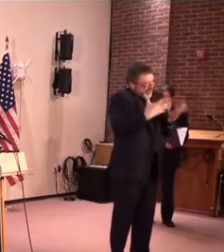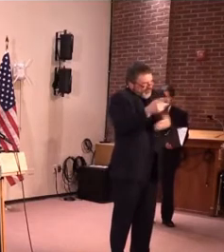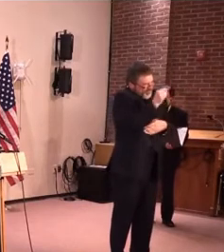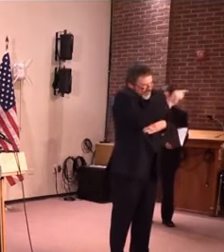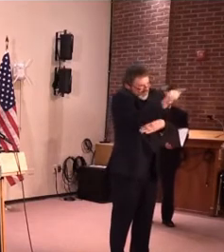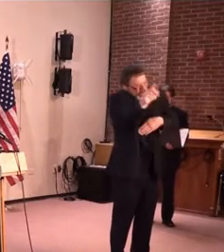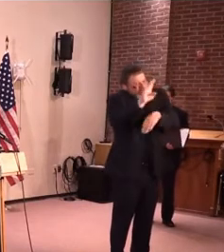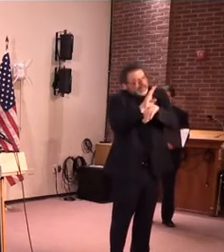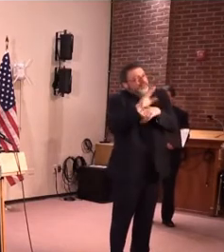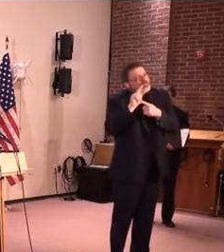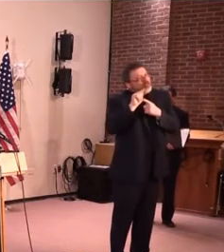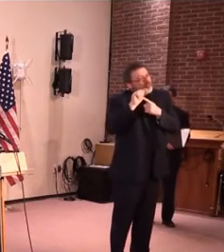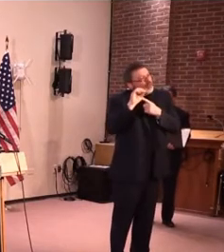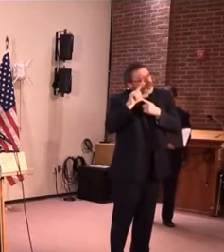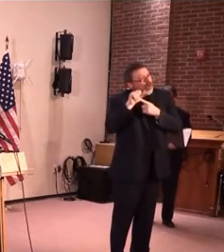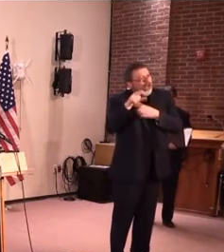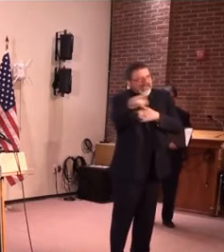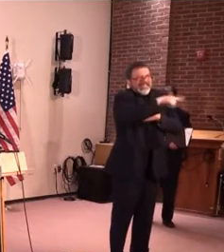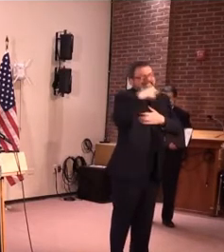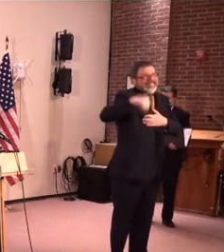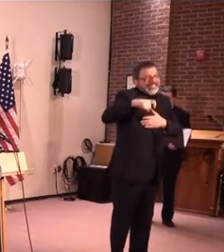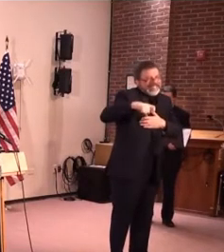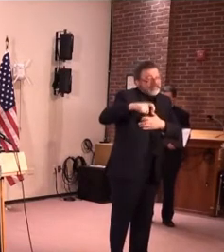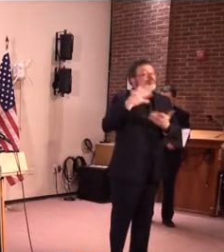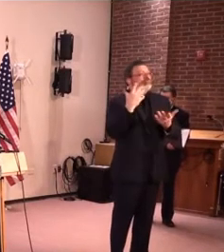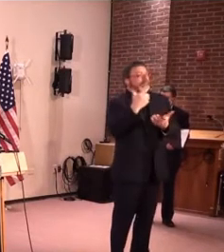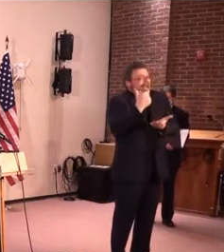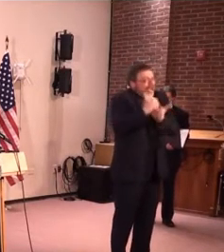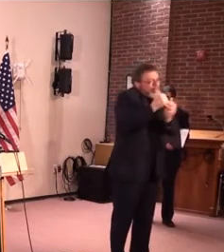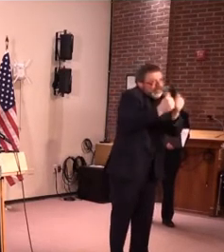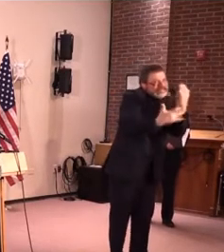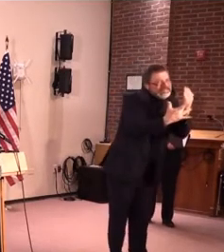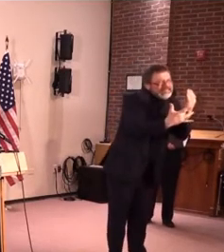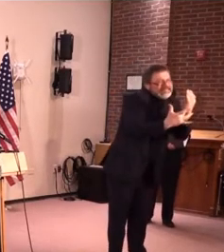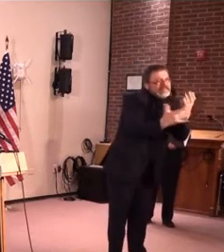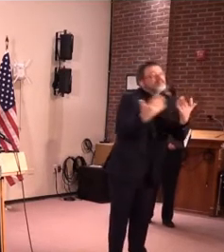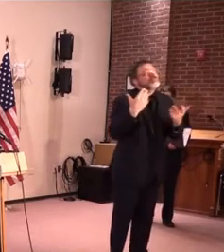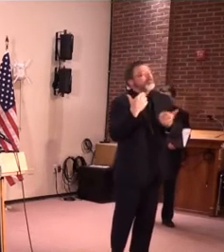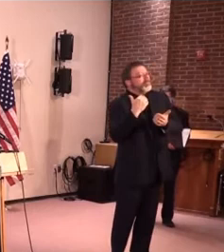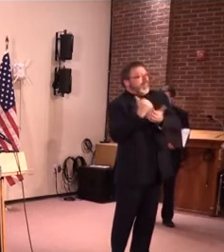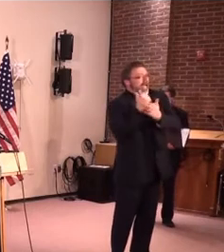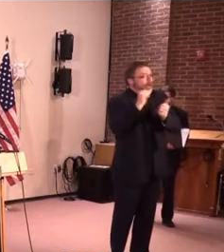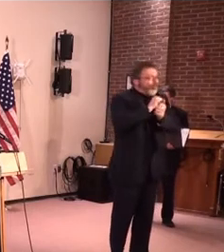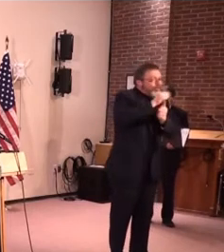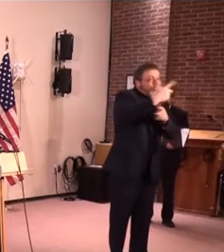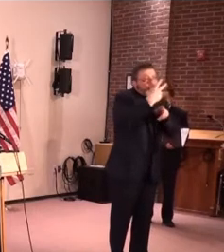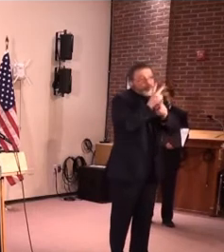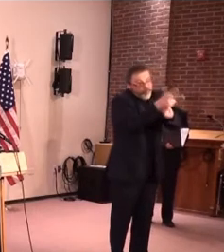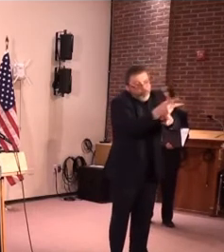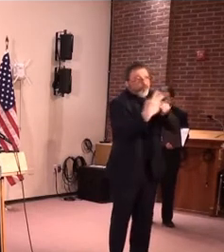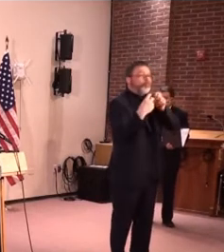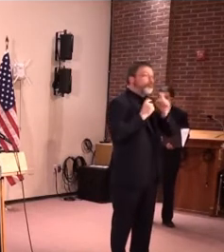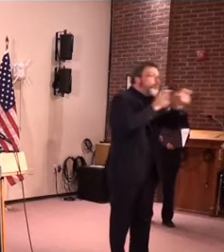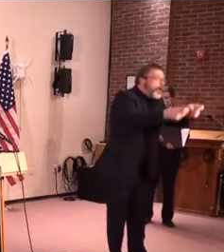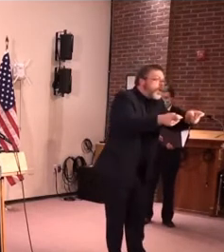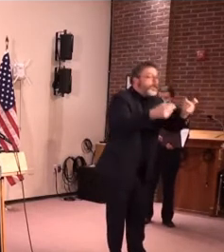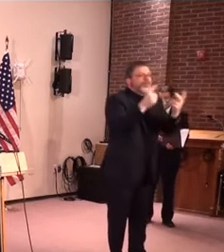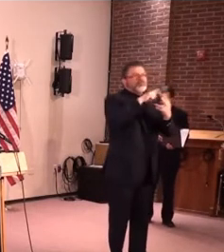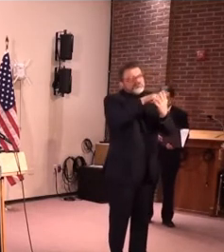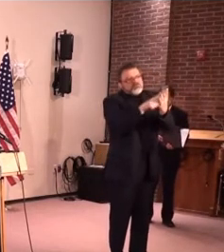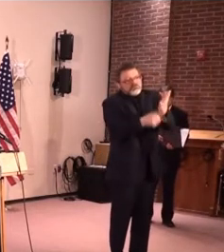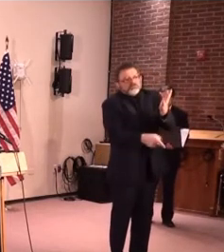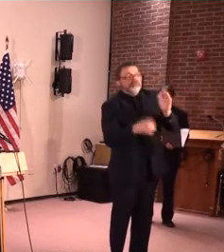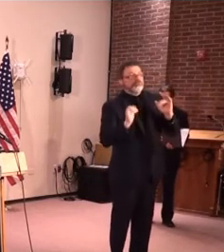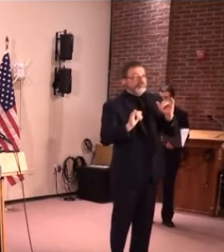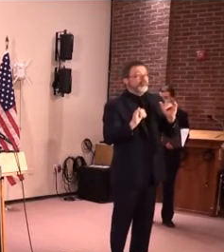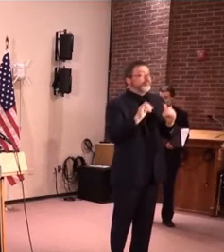planning for grant and loan applications and other business support structures. This navigator network will also provide